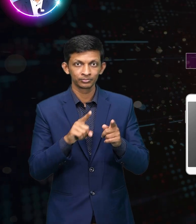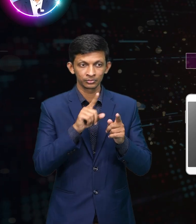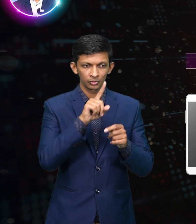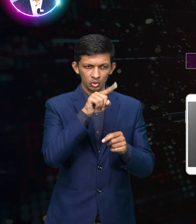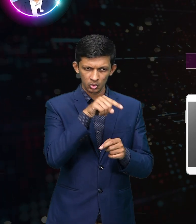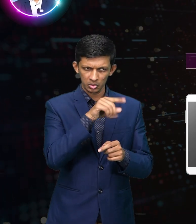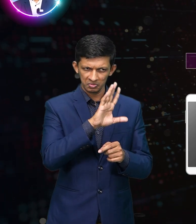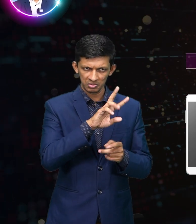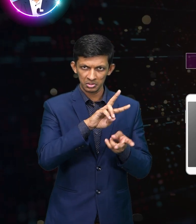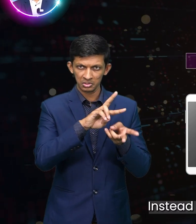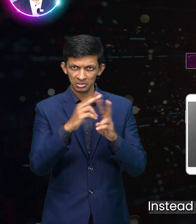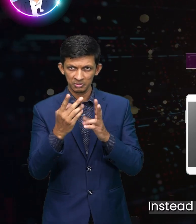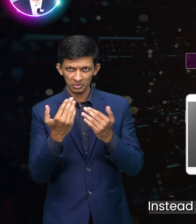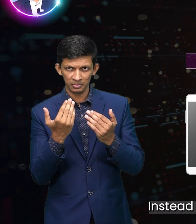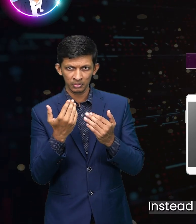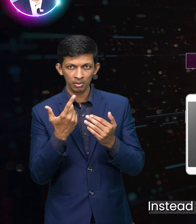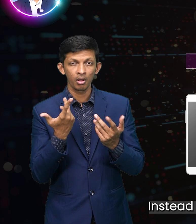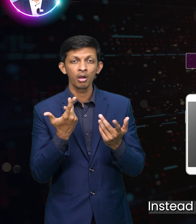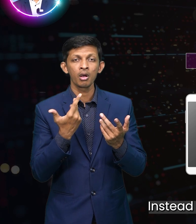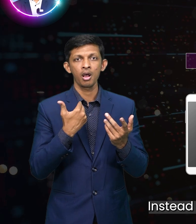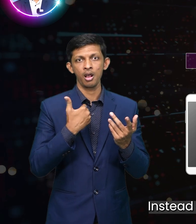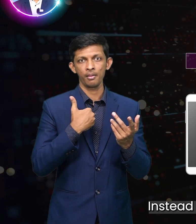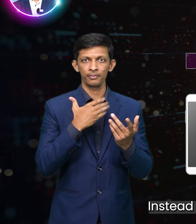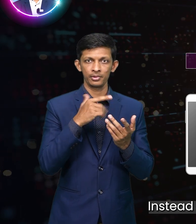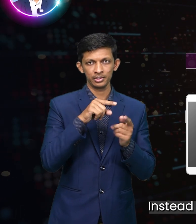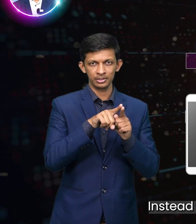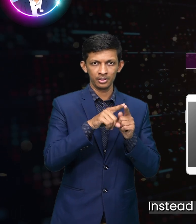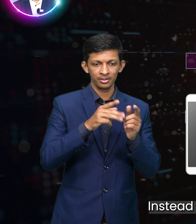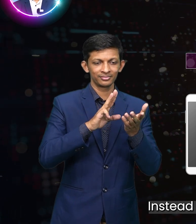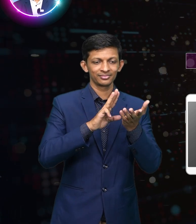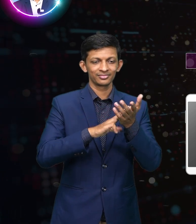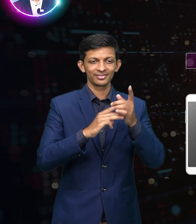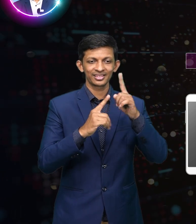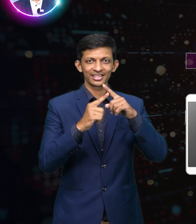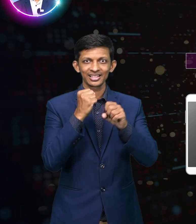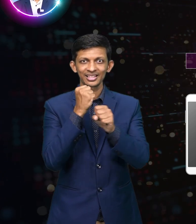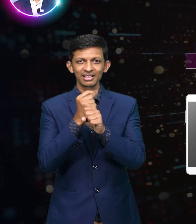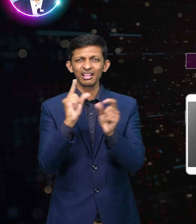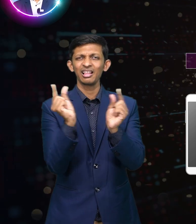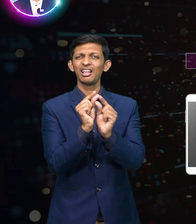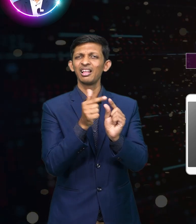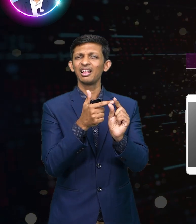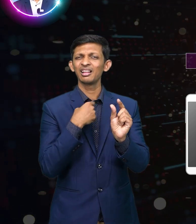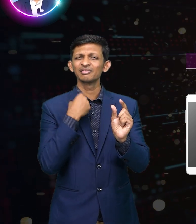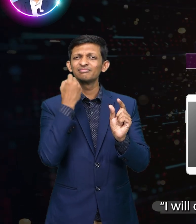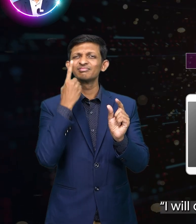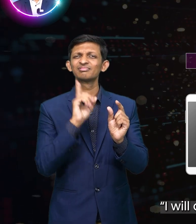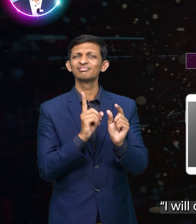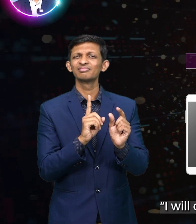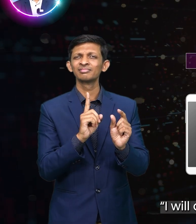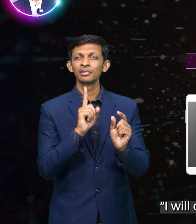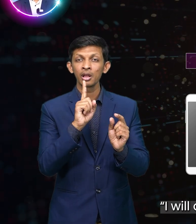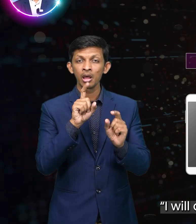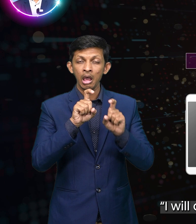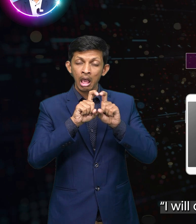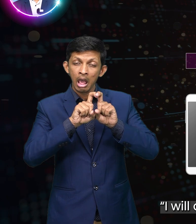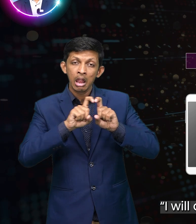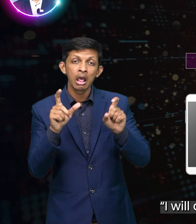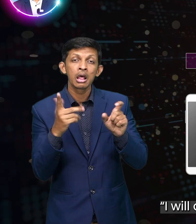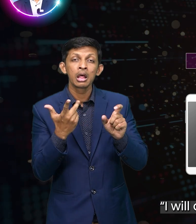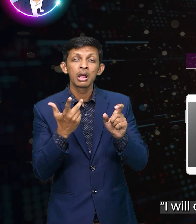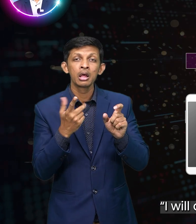Example: instead of I'll attend the meeting, write I will attend the